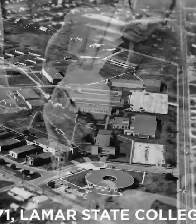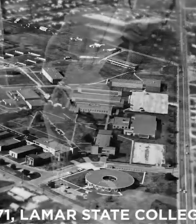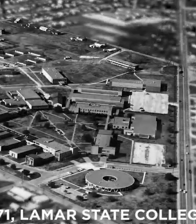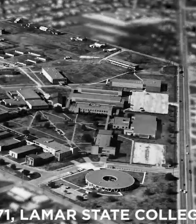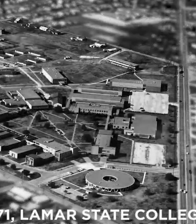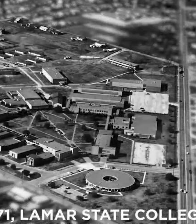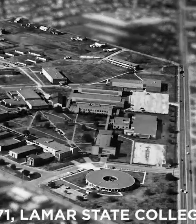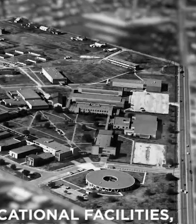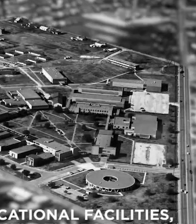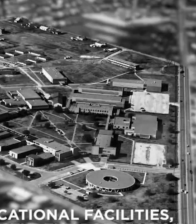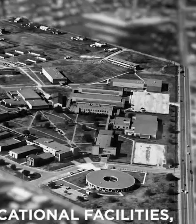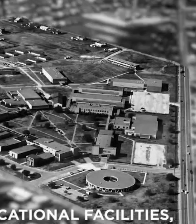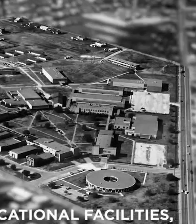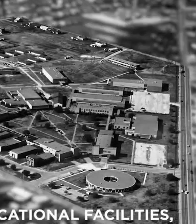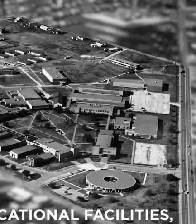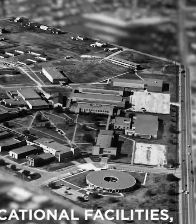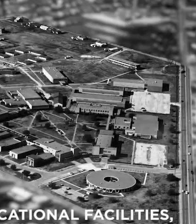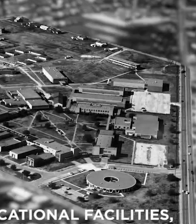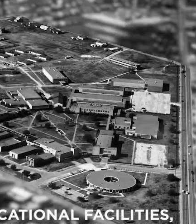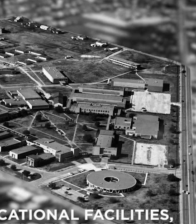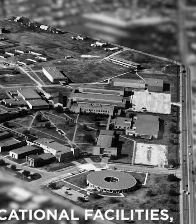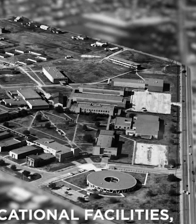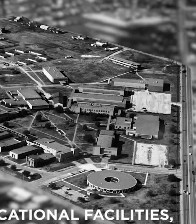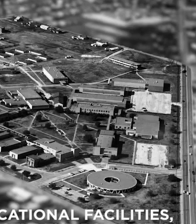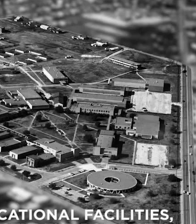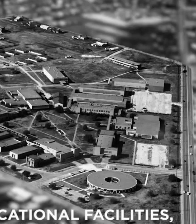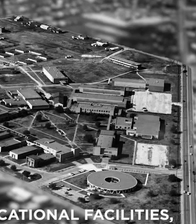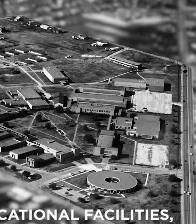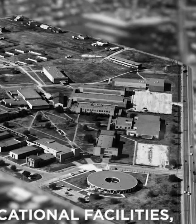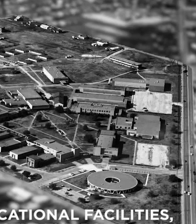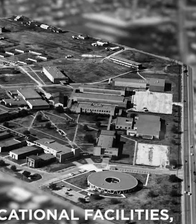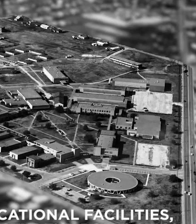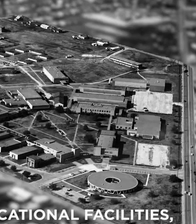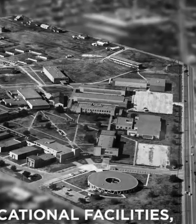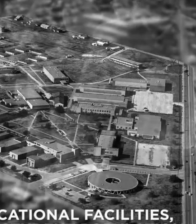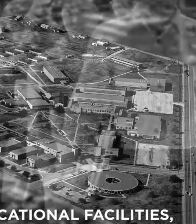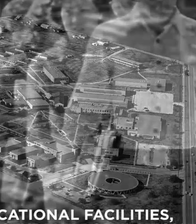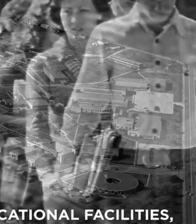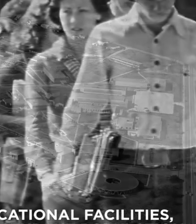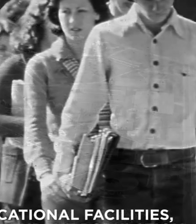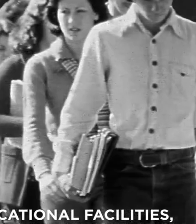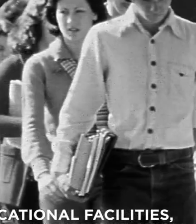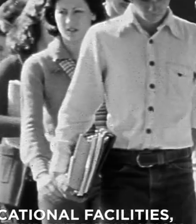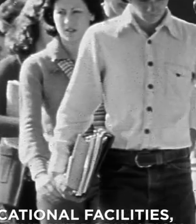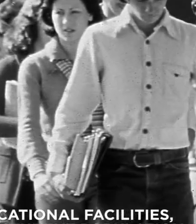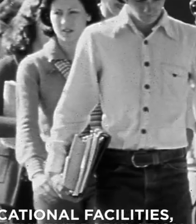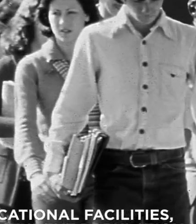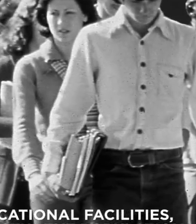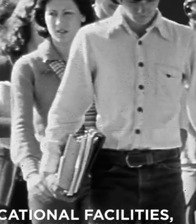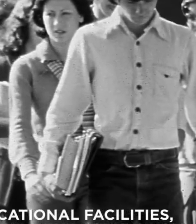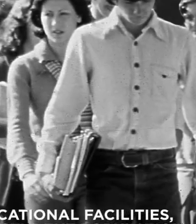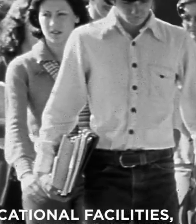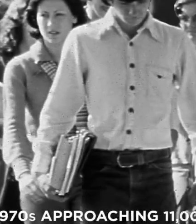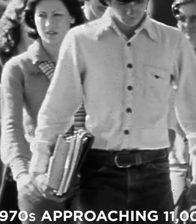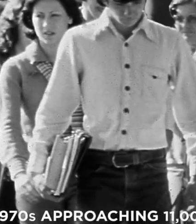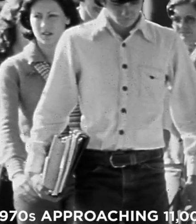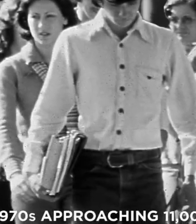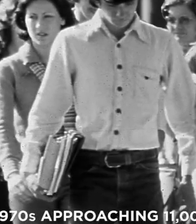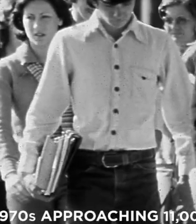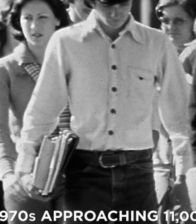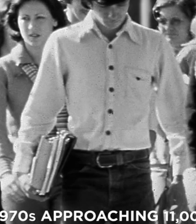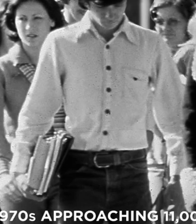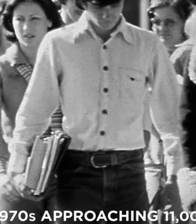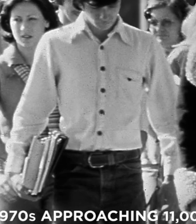status. LU quickly grew with more educational facilities, degree offerings, and student population.